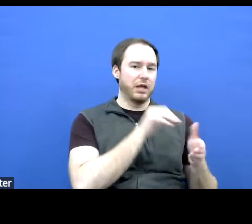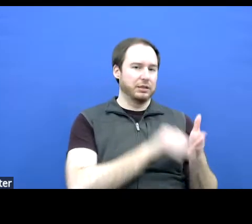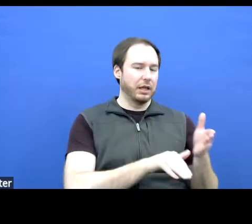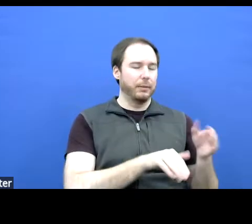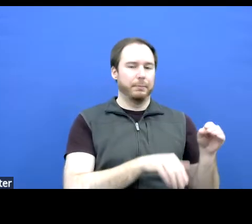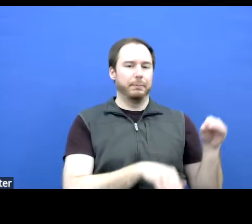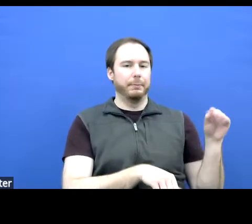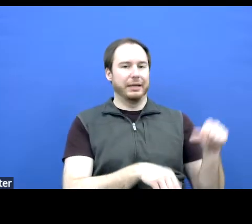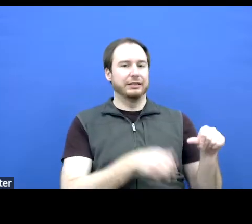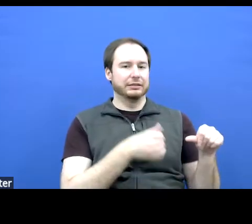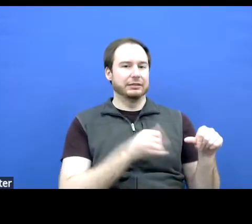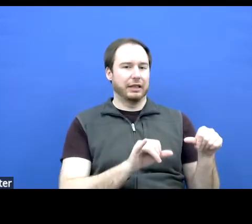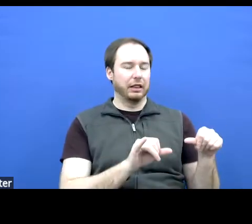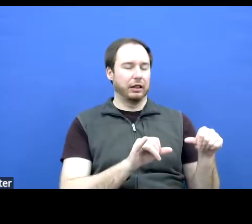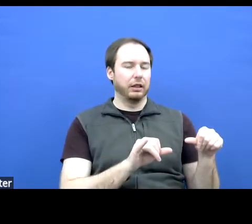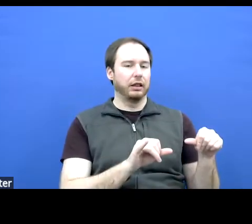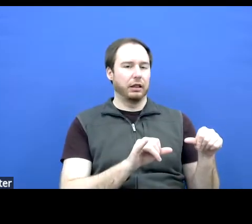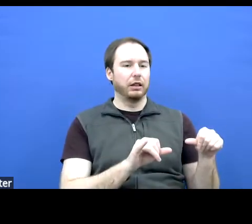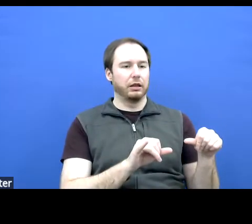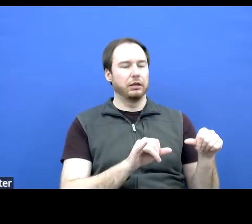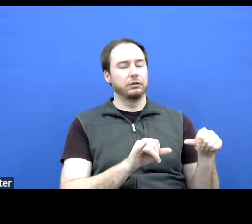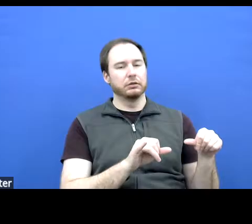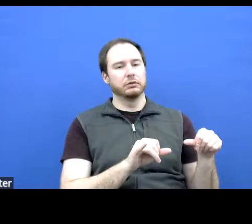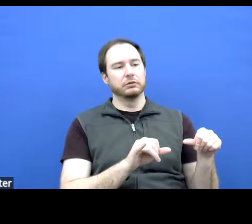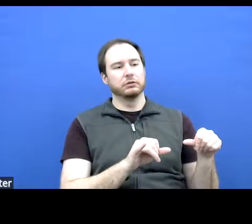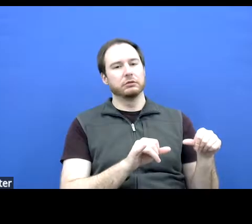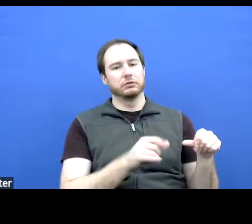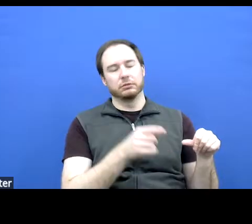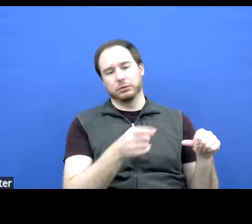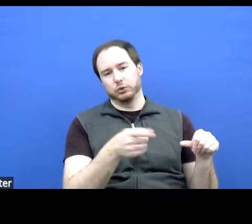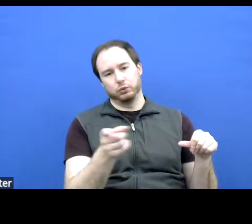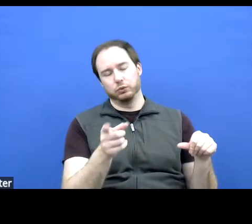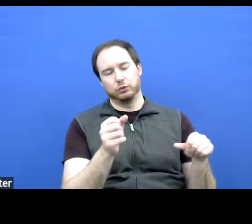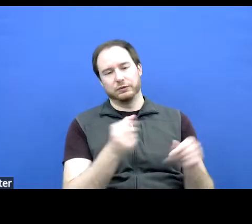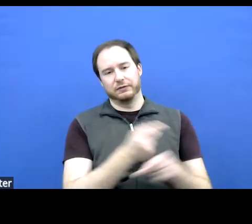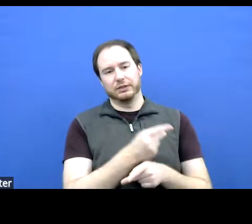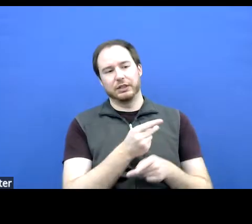portion we'd leave it up to you guys, but that's where you could